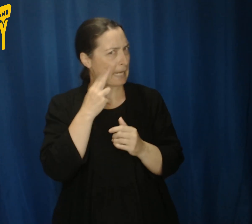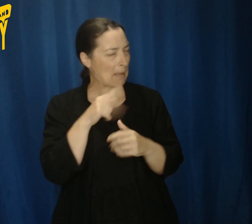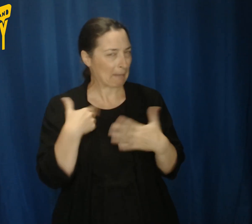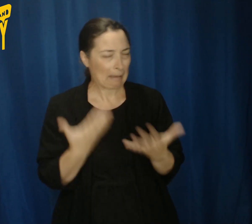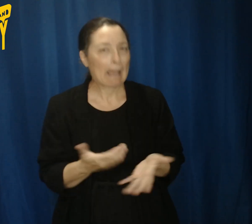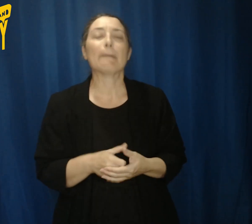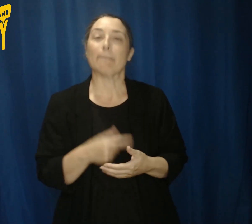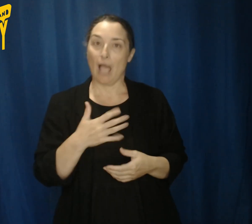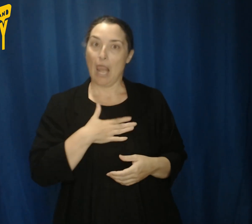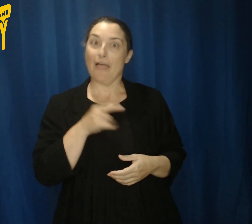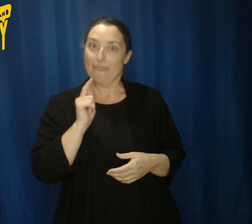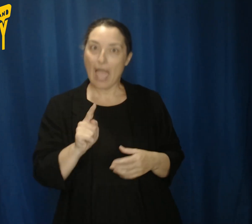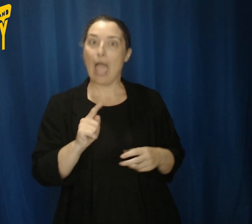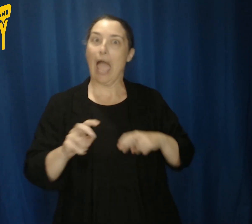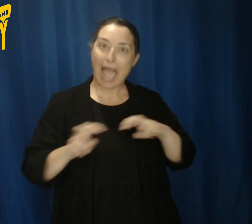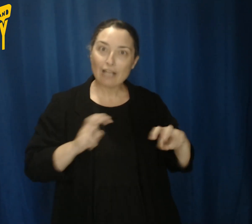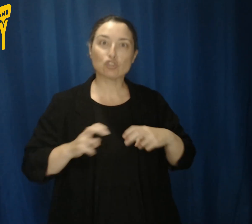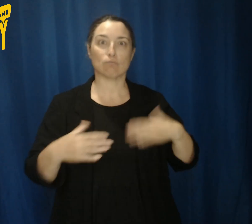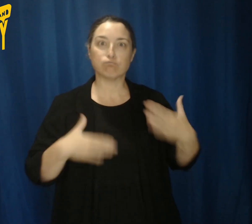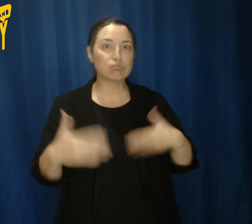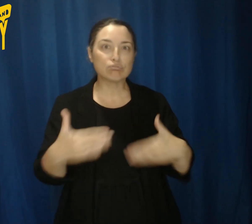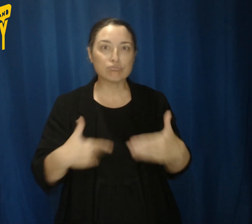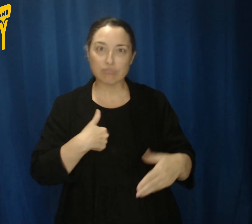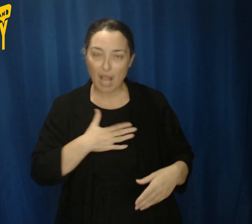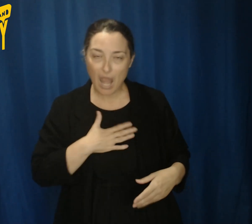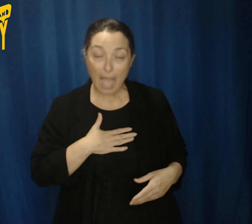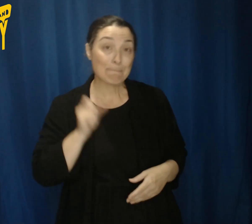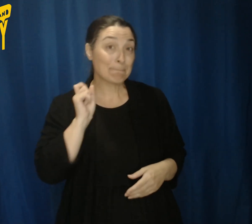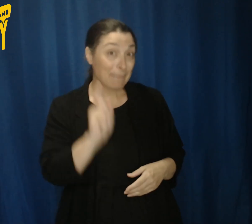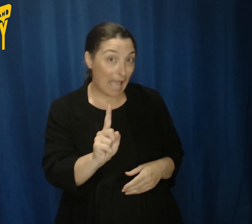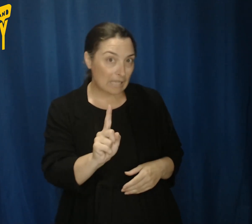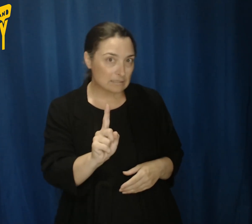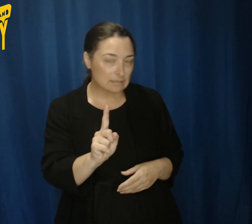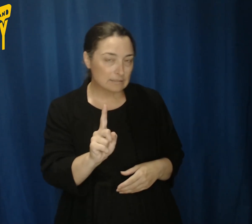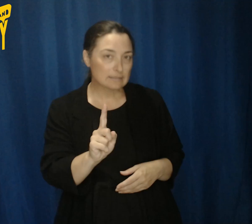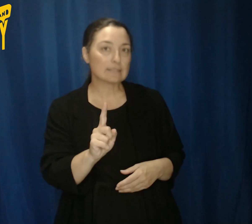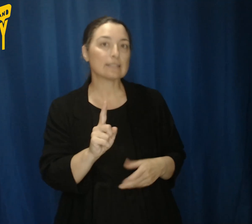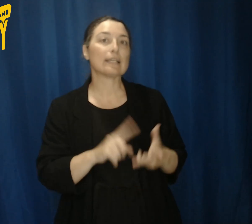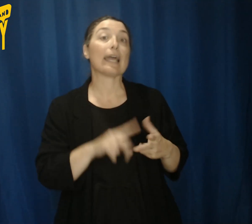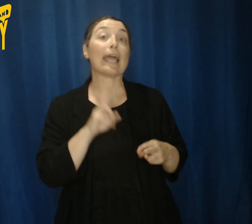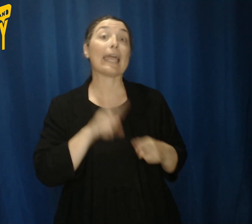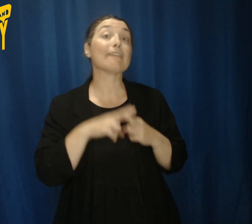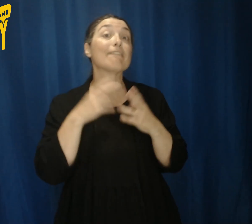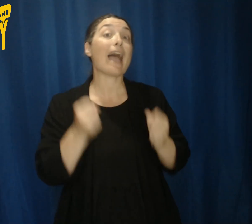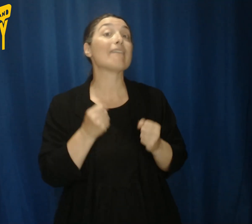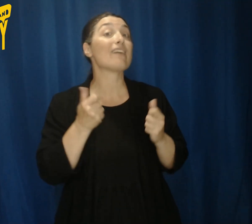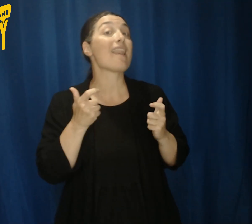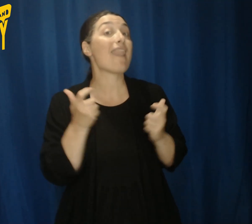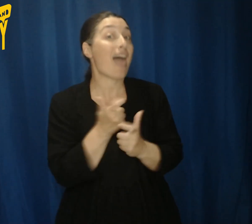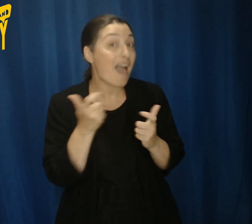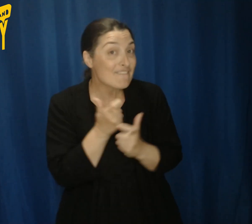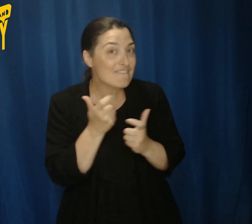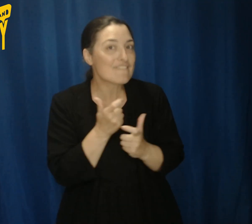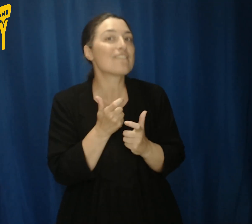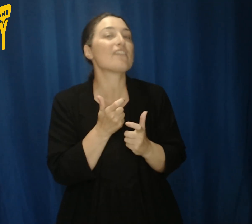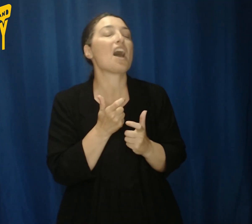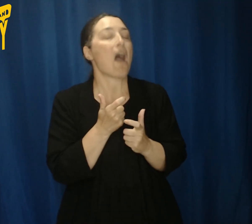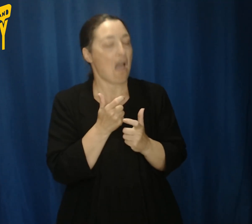really moves. But if there are laughs in it, I will put up with a lot.